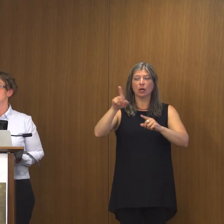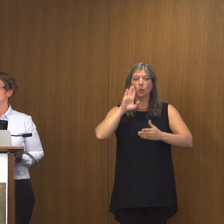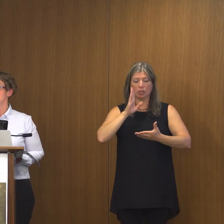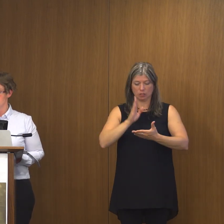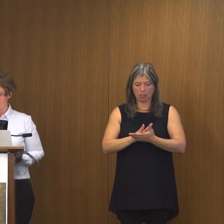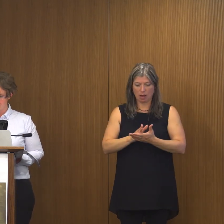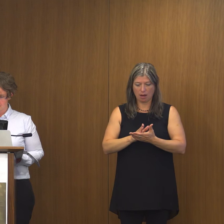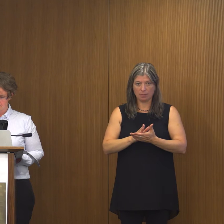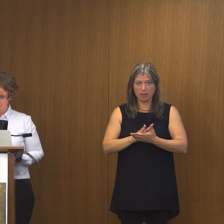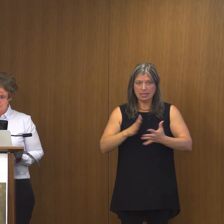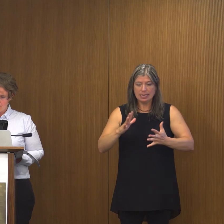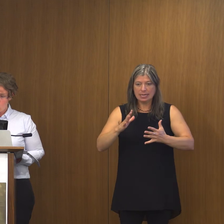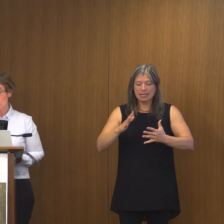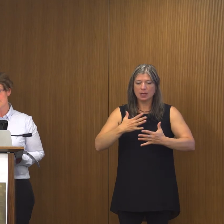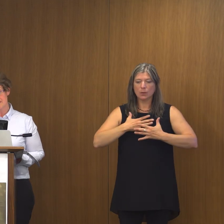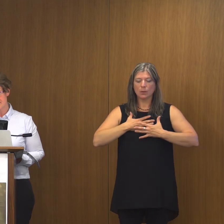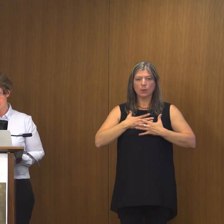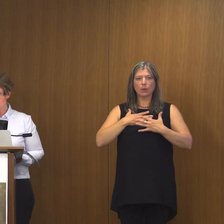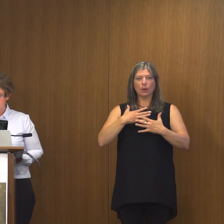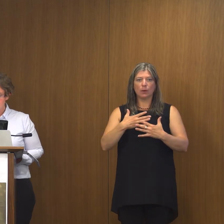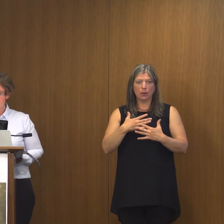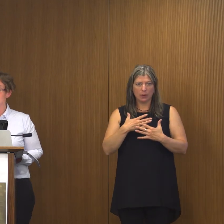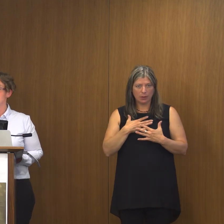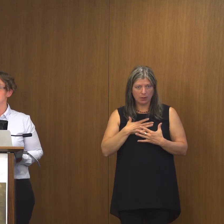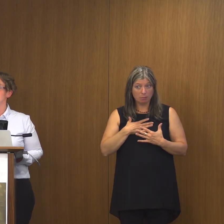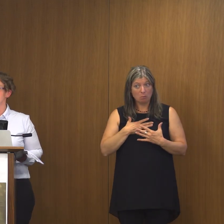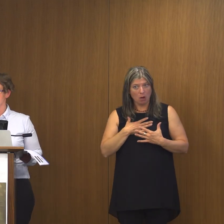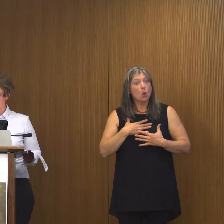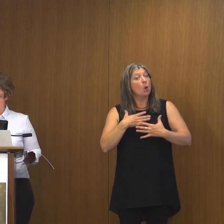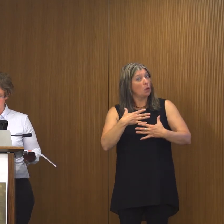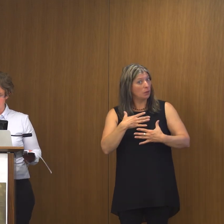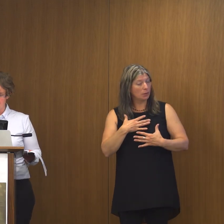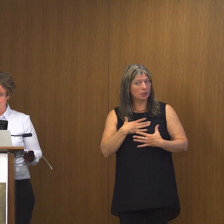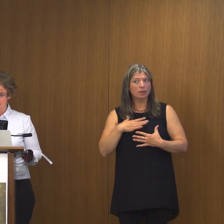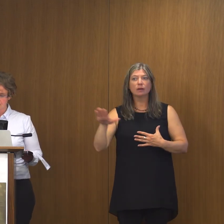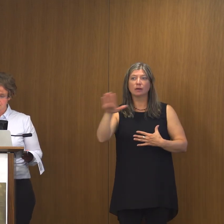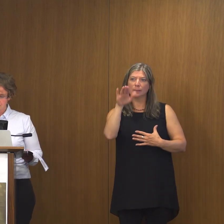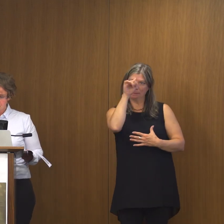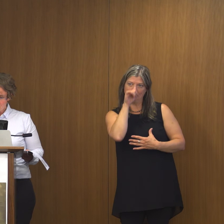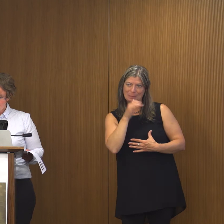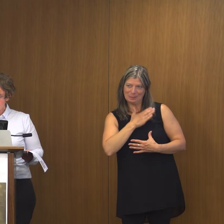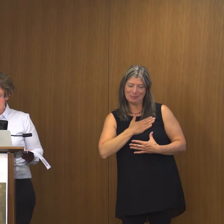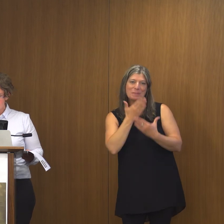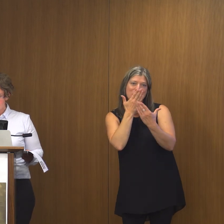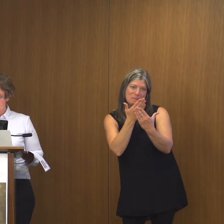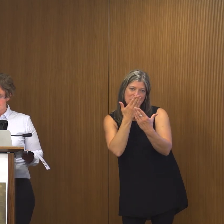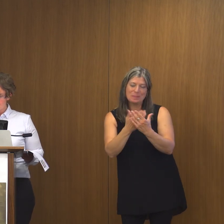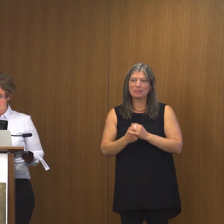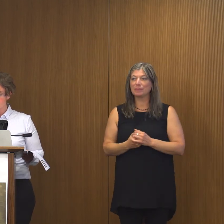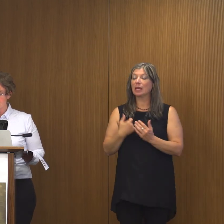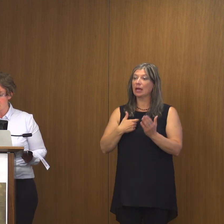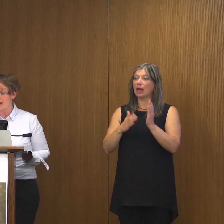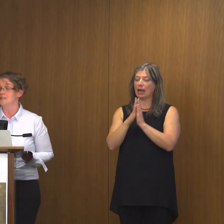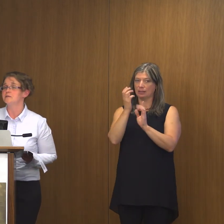and he will take a deep breath. Or maybe two. He appreciates your patience with this process. I've been asked to